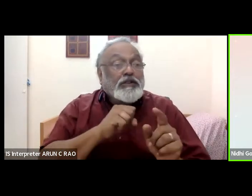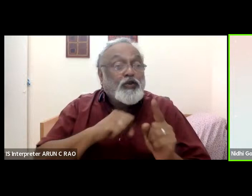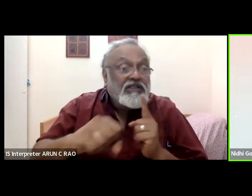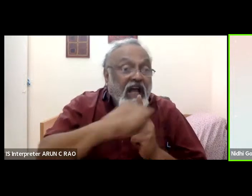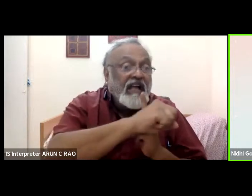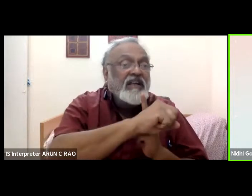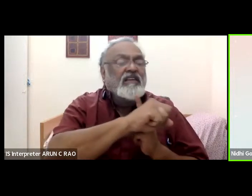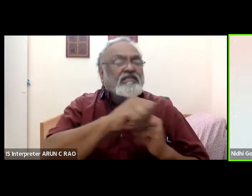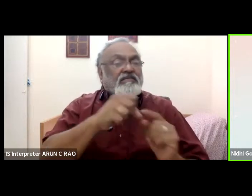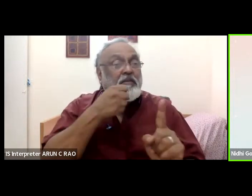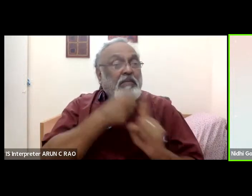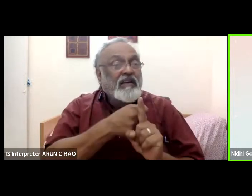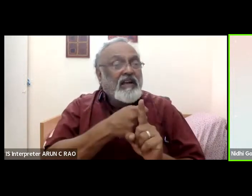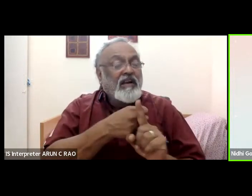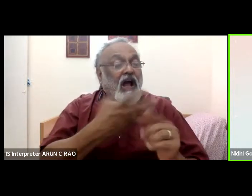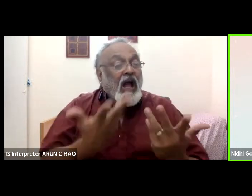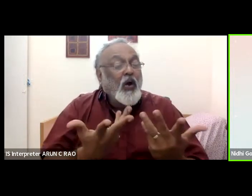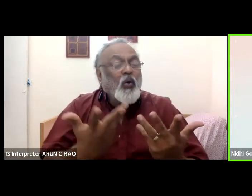every